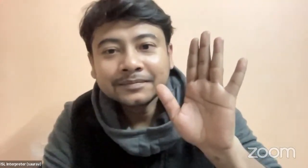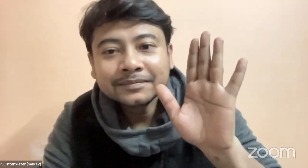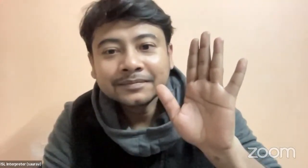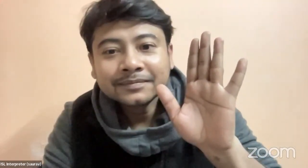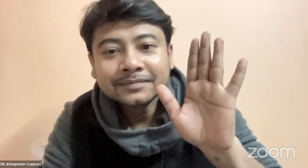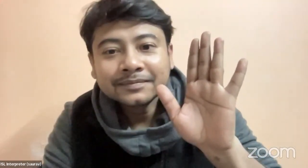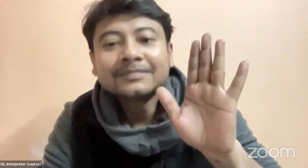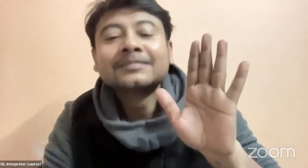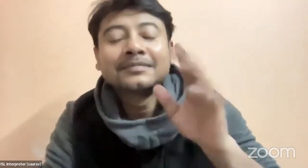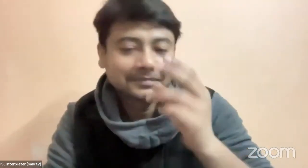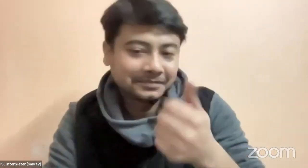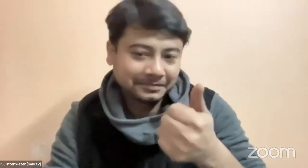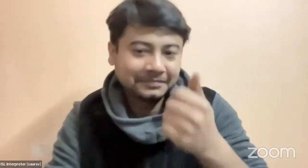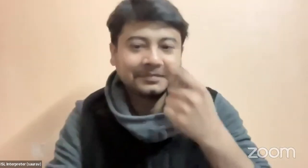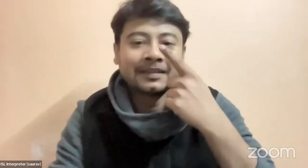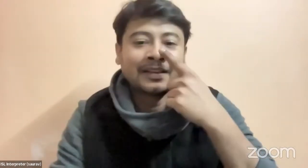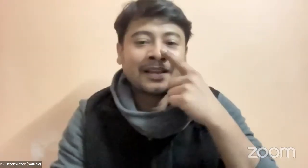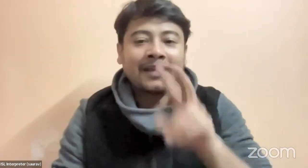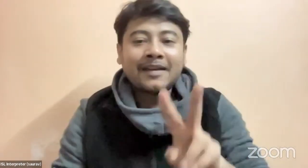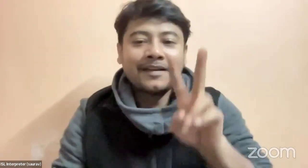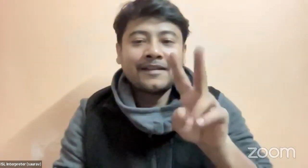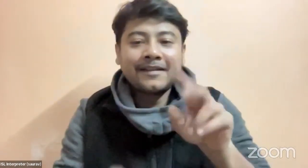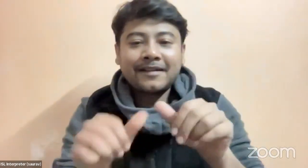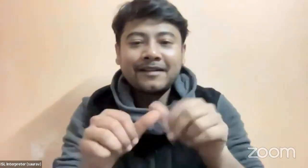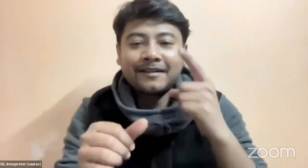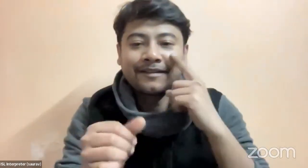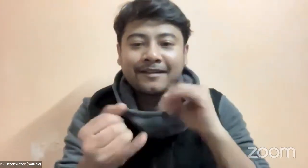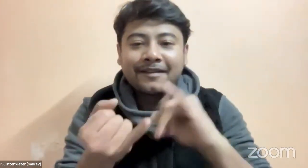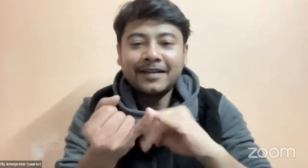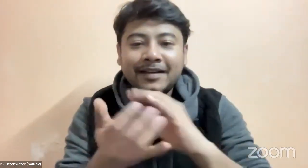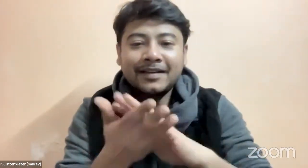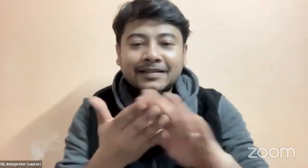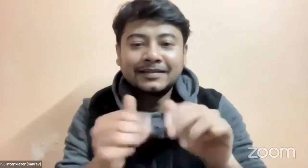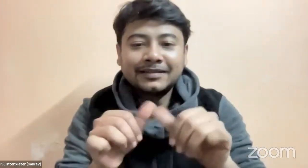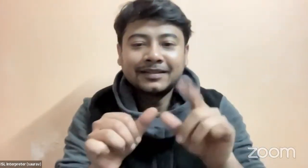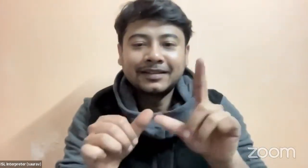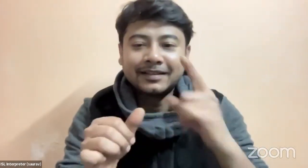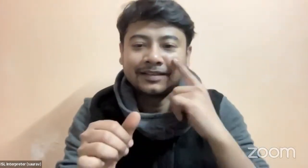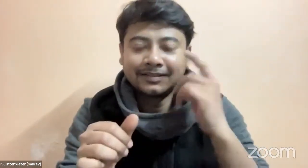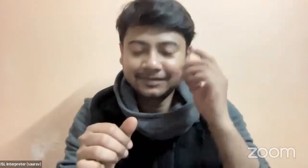Chalo, Vaishali remembers, Ganesh remembers.